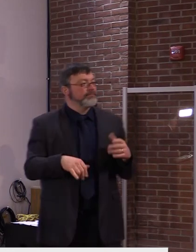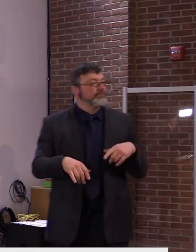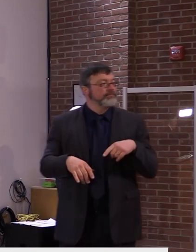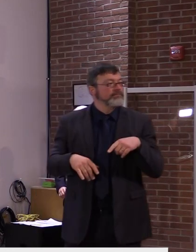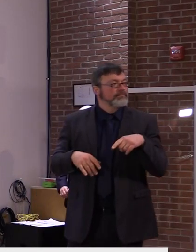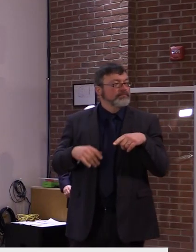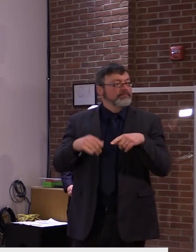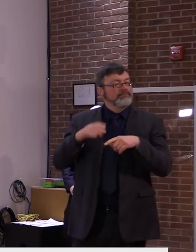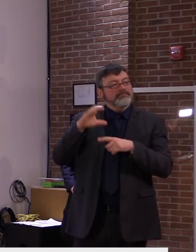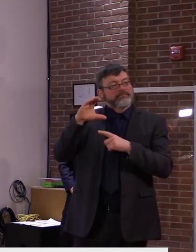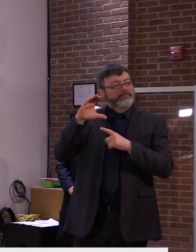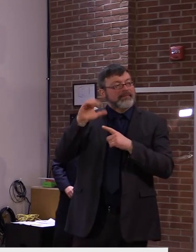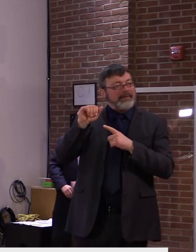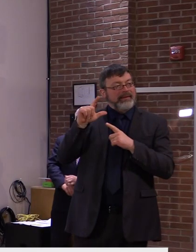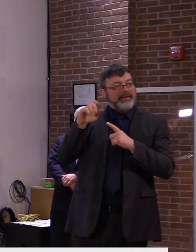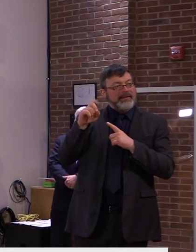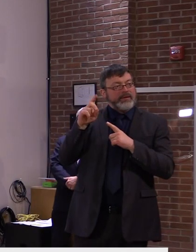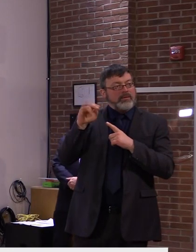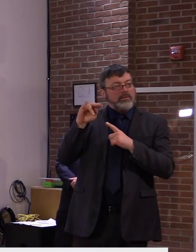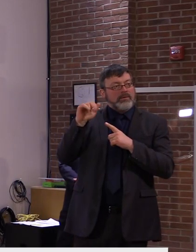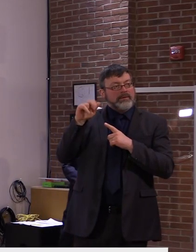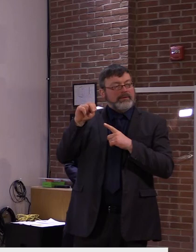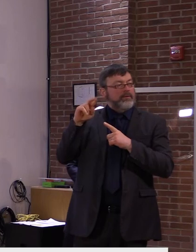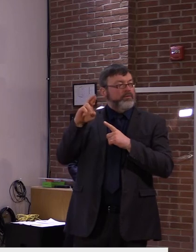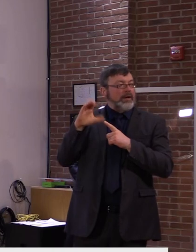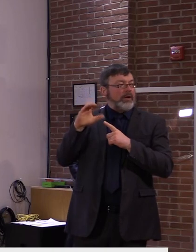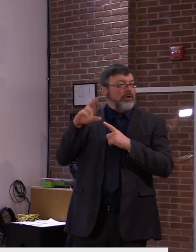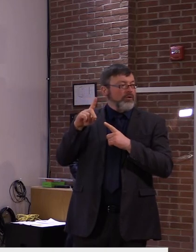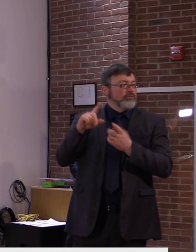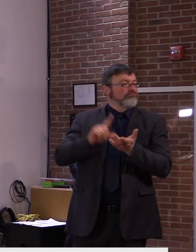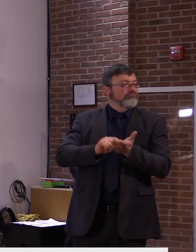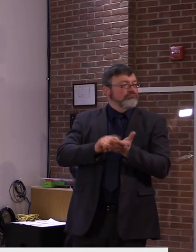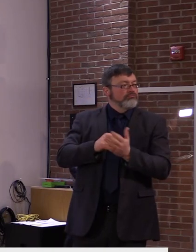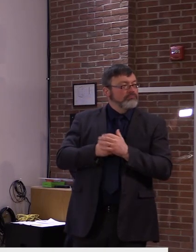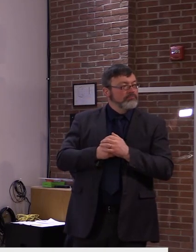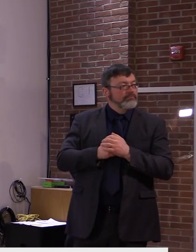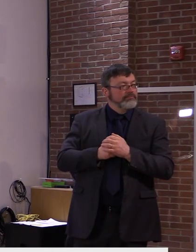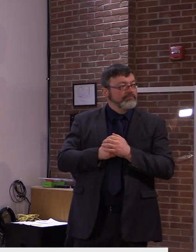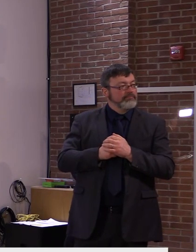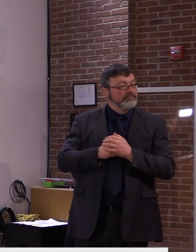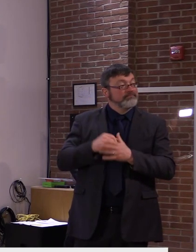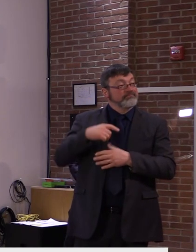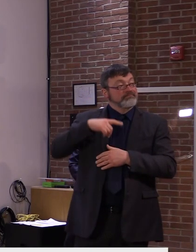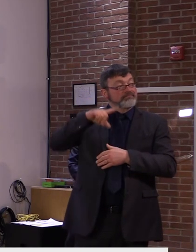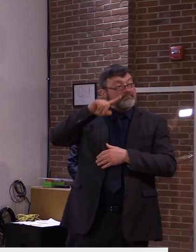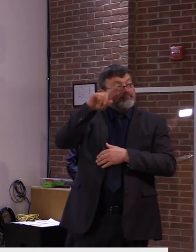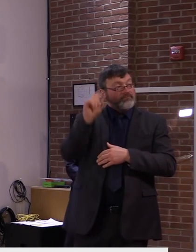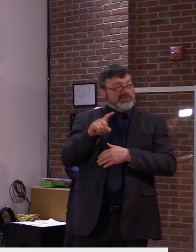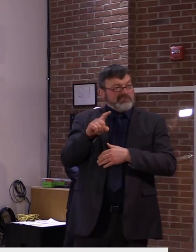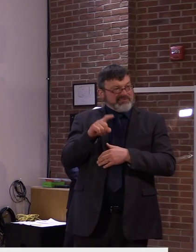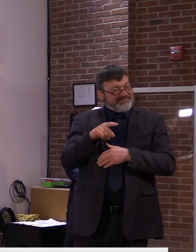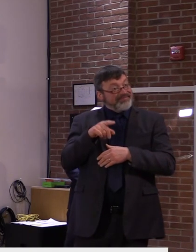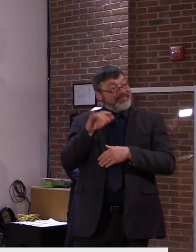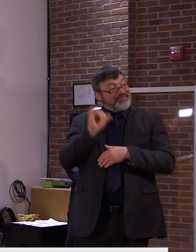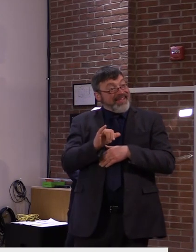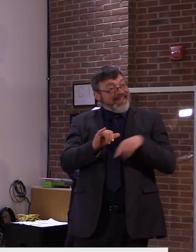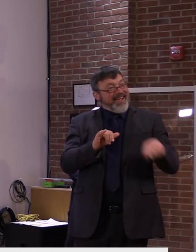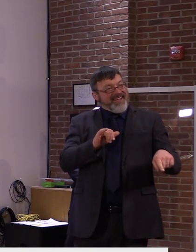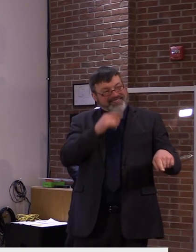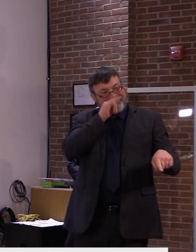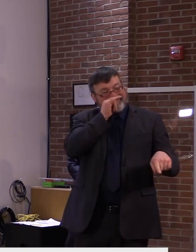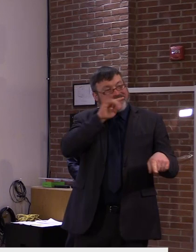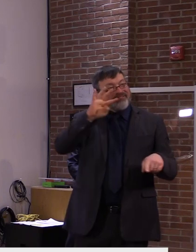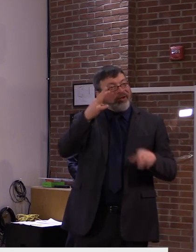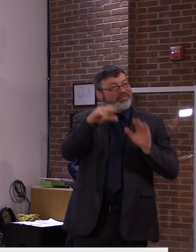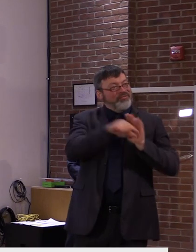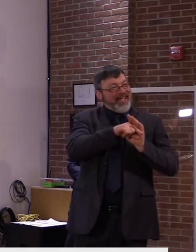whose class has gone remote for the week because of a positive case, but whose school is now gradually transitioning from 50% hybrid mode to